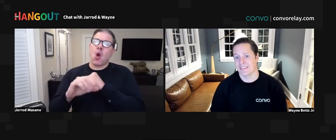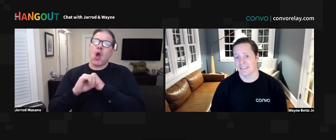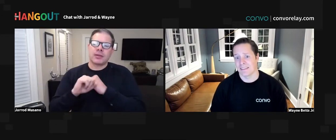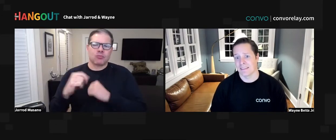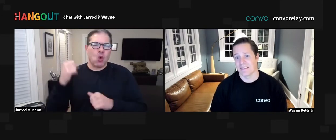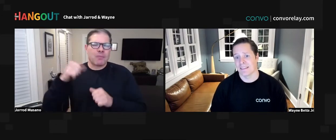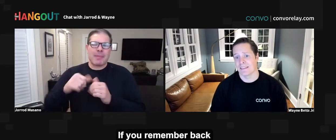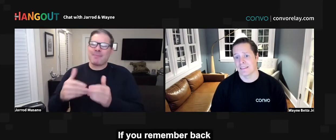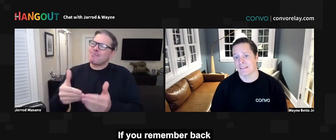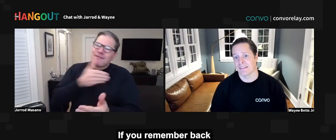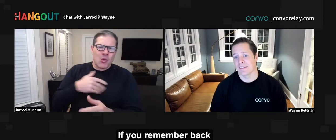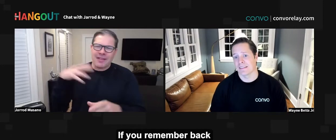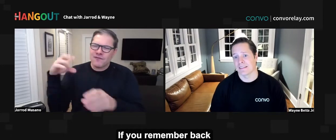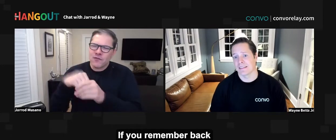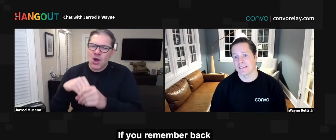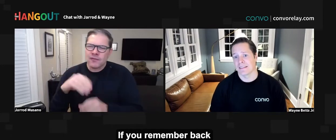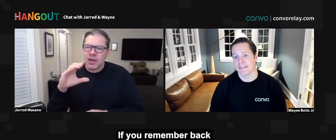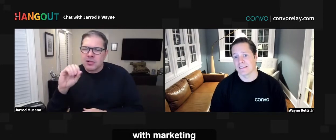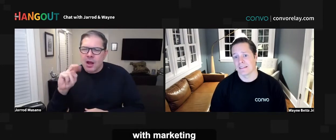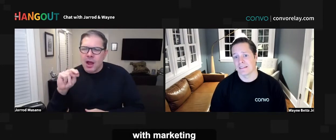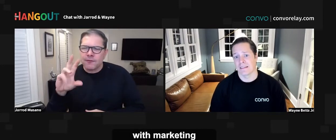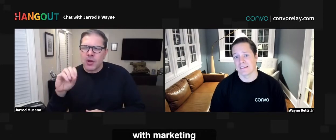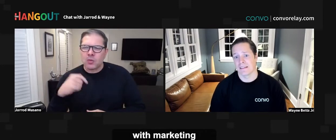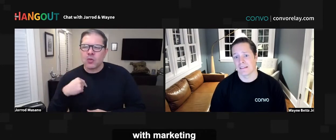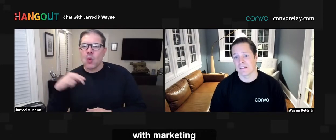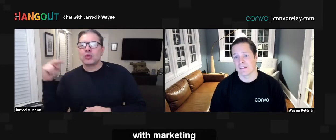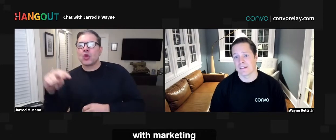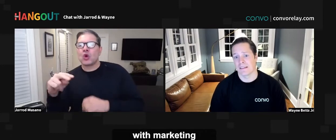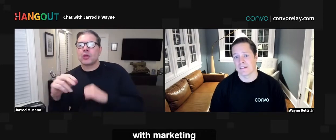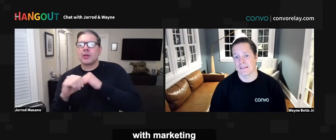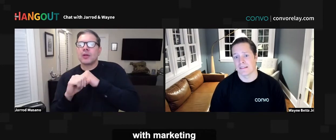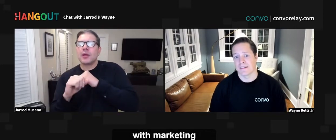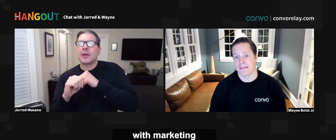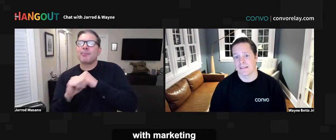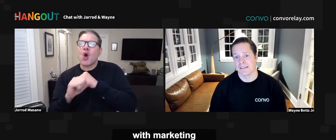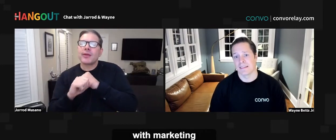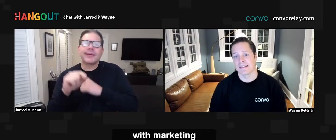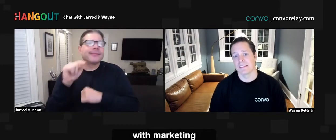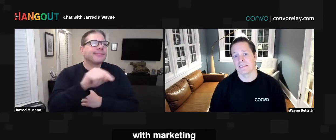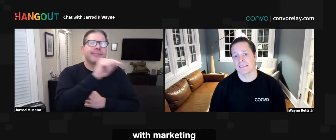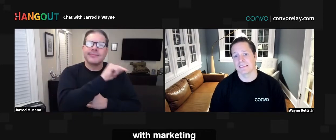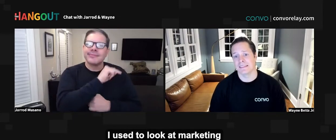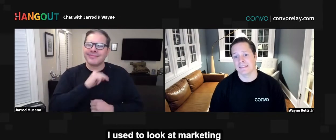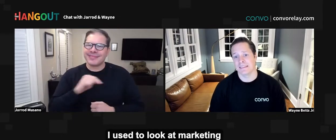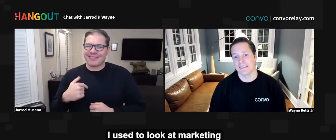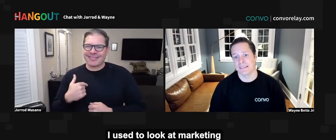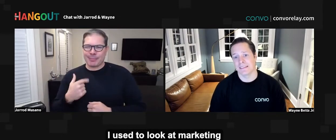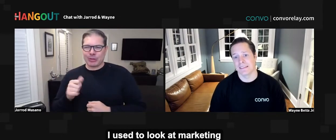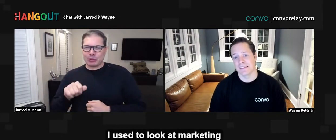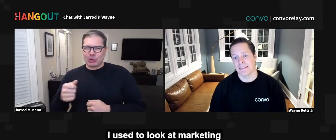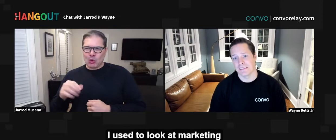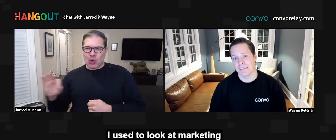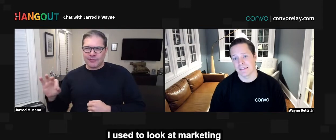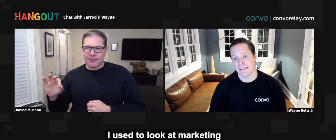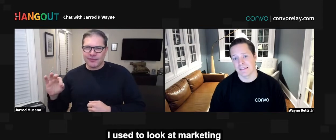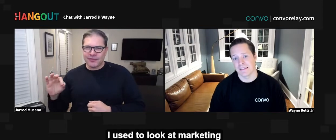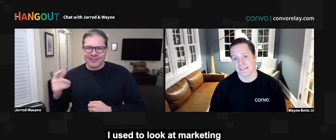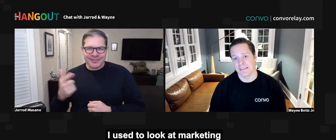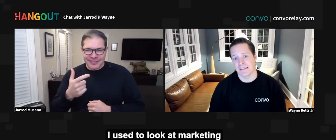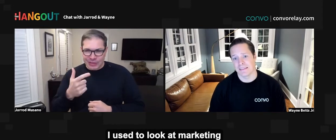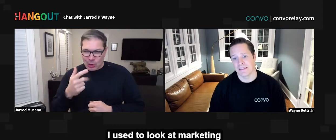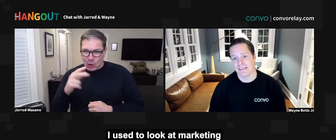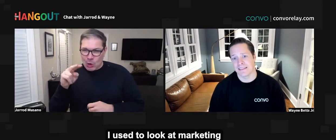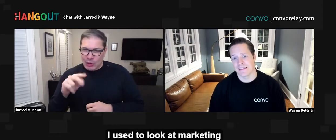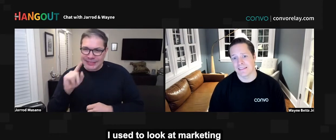It felt real. If you remember back in the early days with marketing, before I got into Convo, I used to look at marketing from